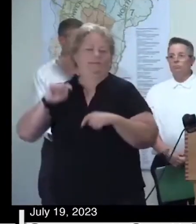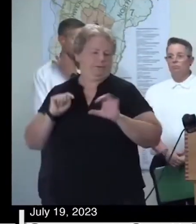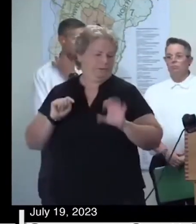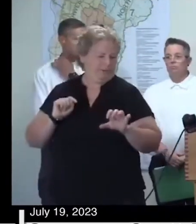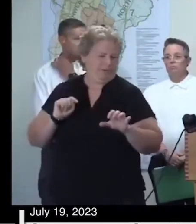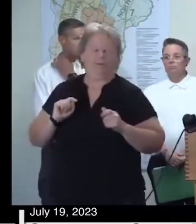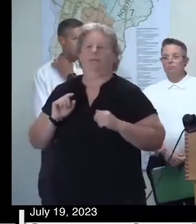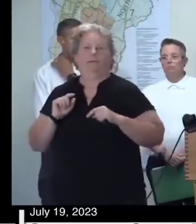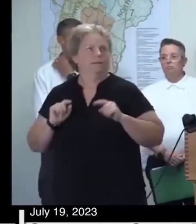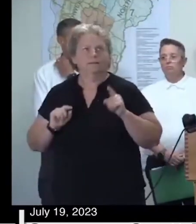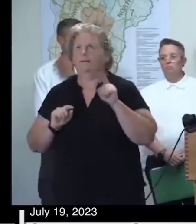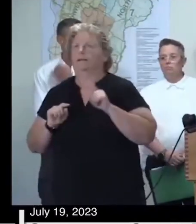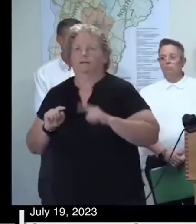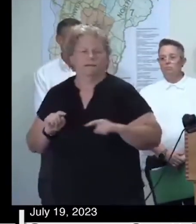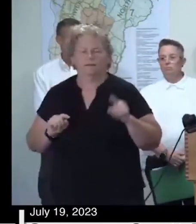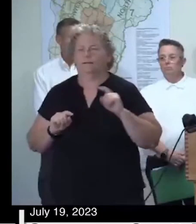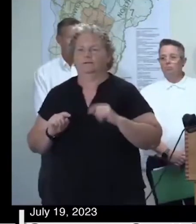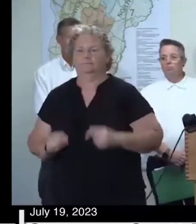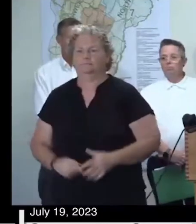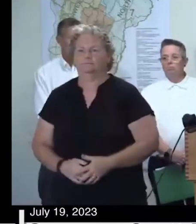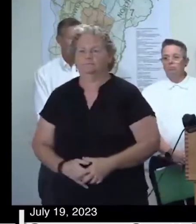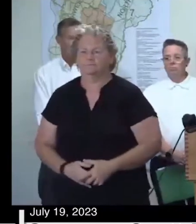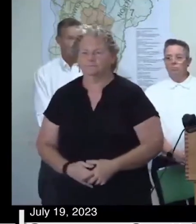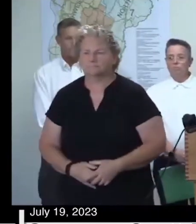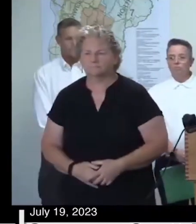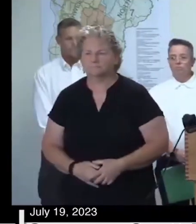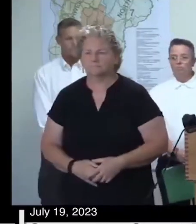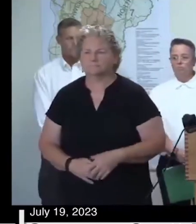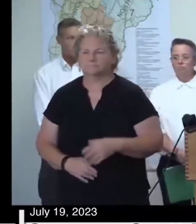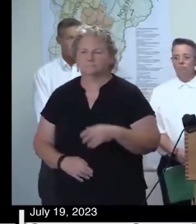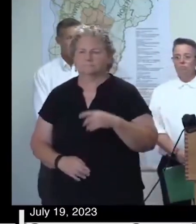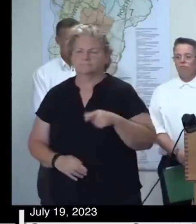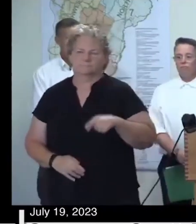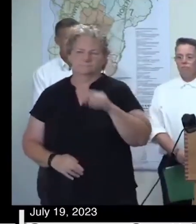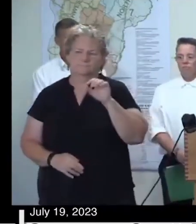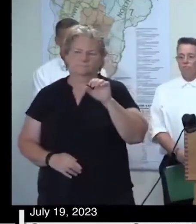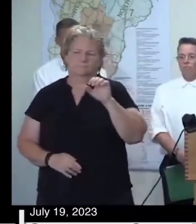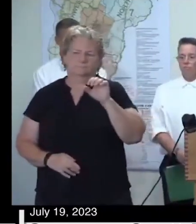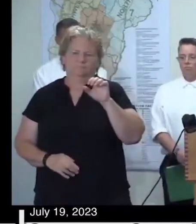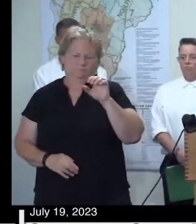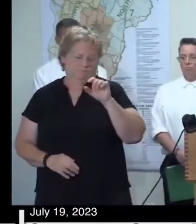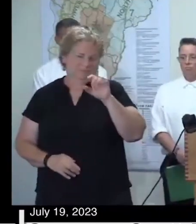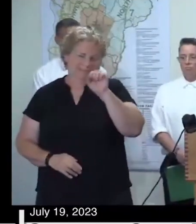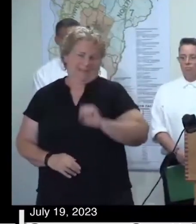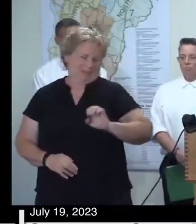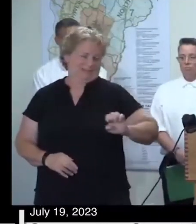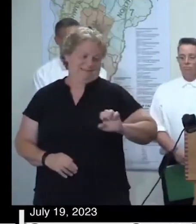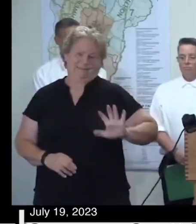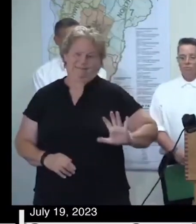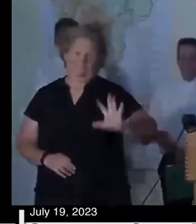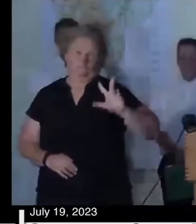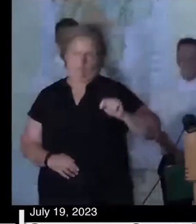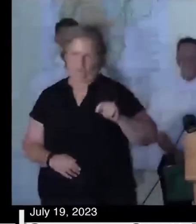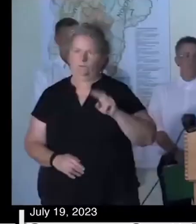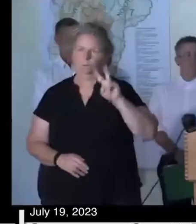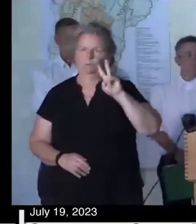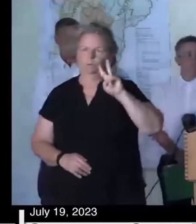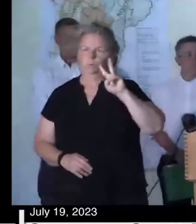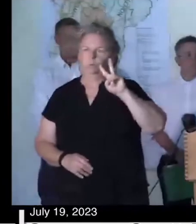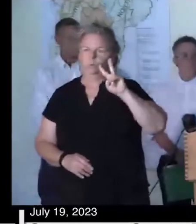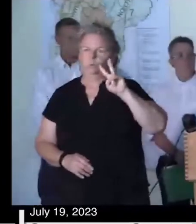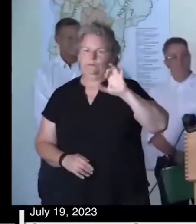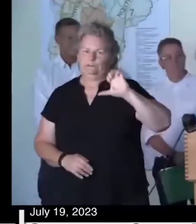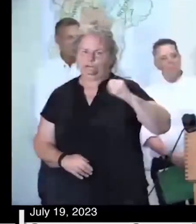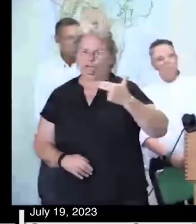the eastern part of the state last night and in some places, and they've been hit the hardest, and we don't see that as much here in